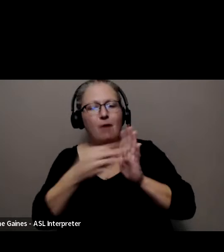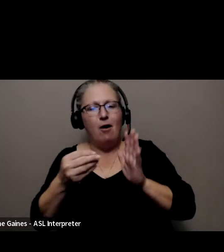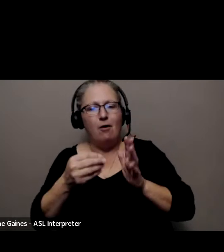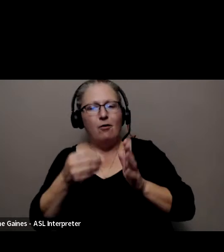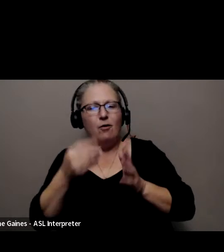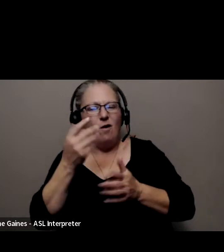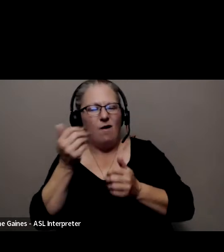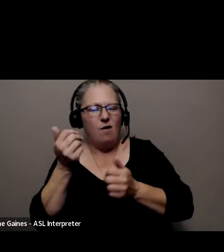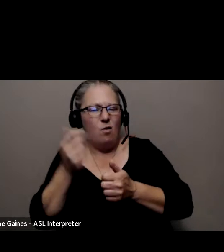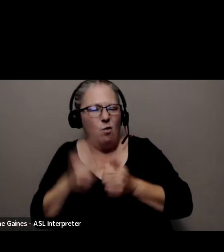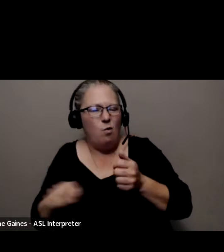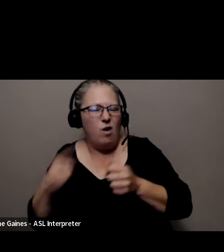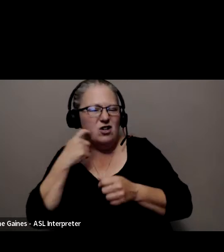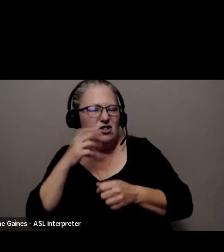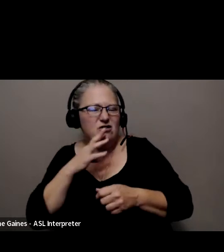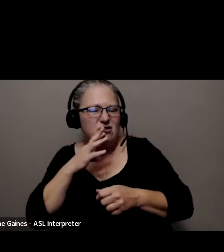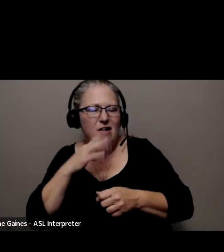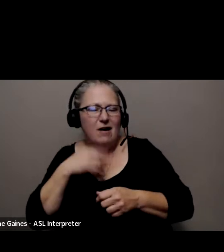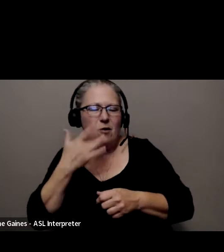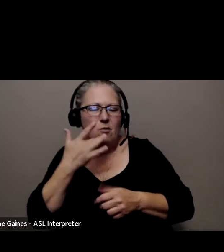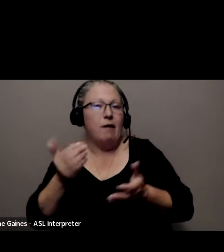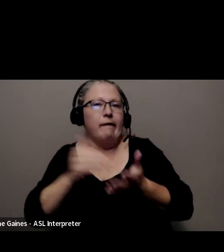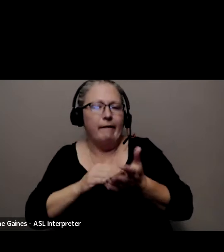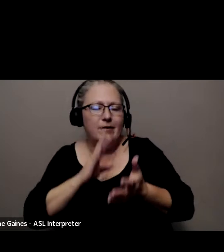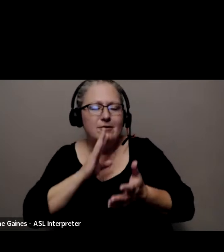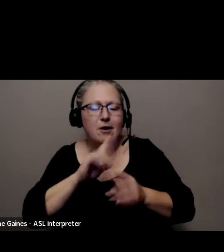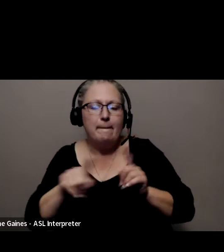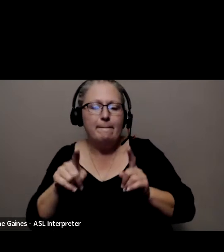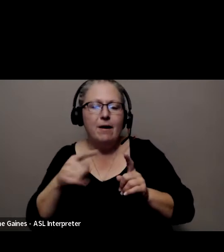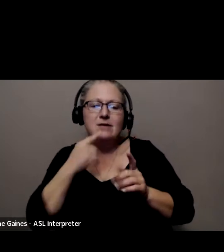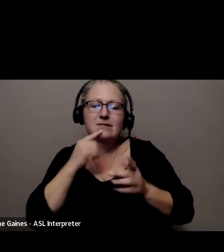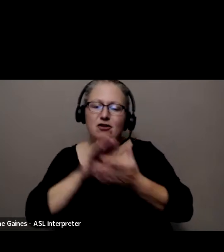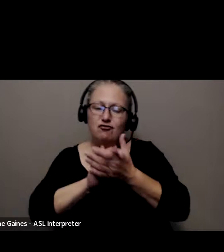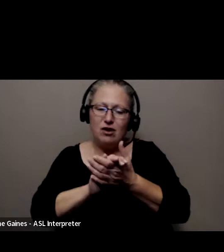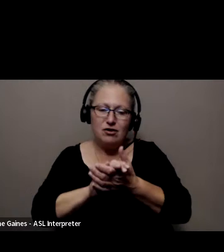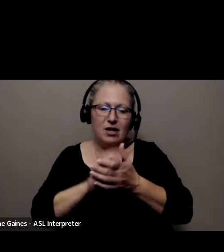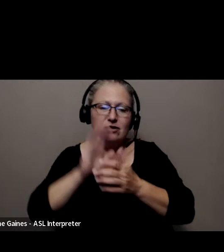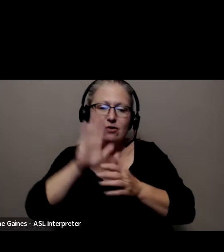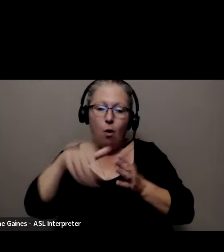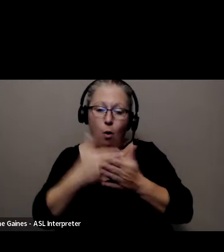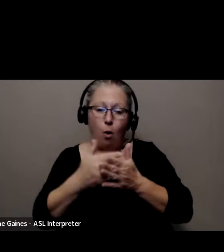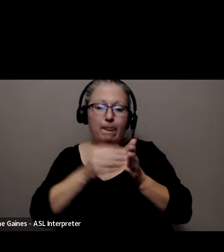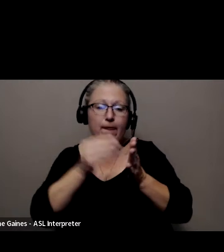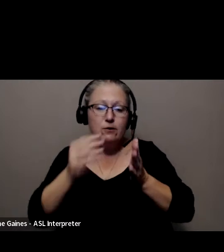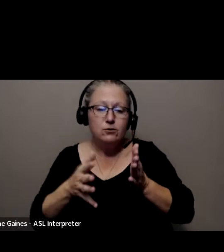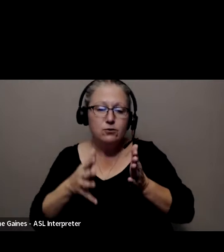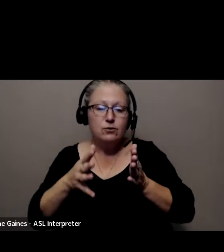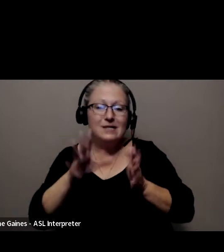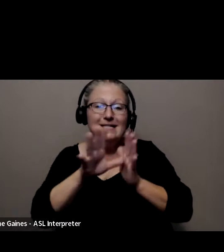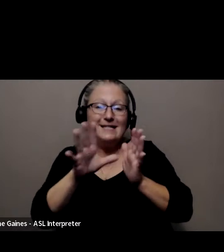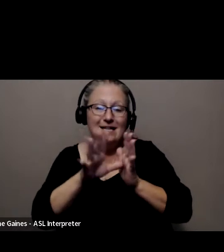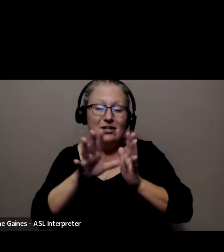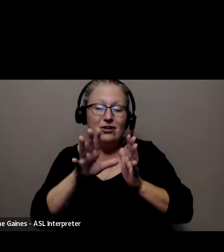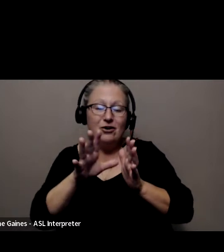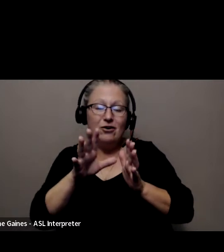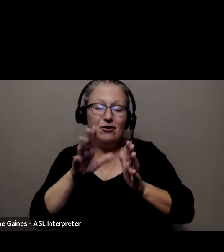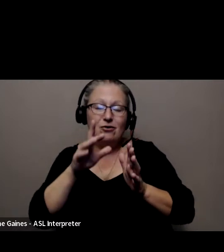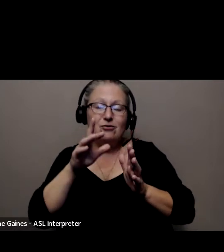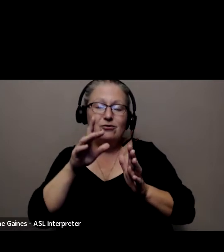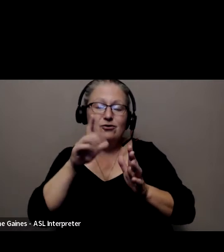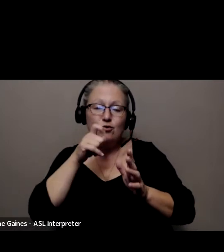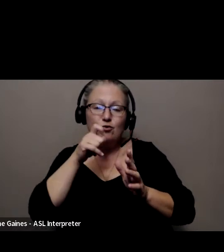what was just said, so I won't restate it, but I do want to congratulate all the students, all the senior standouts that were here